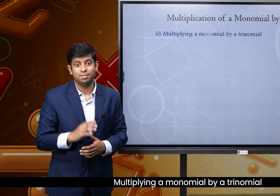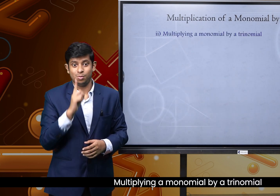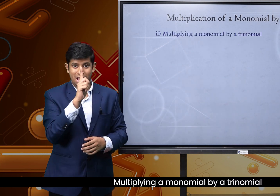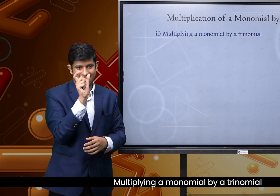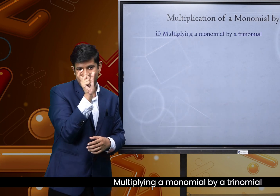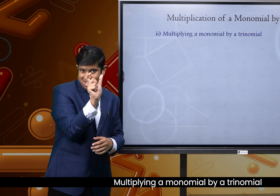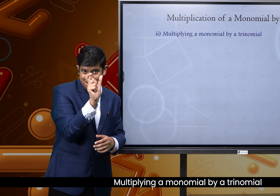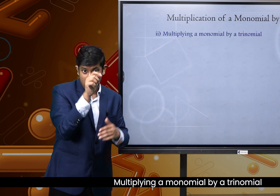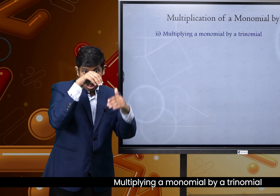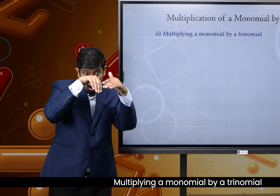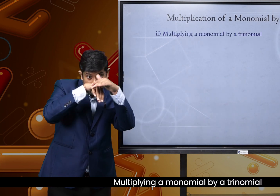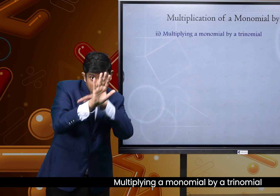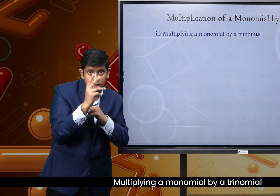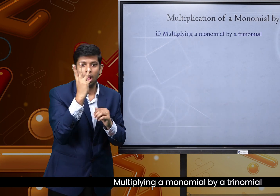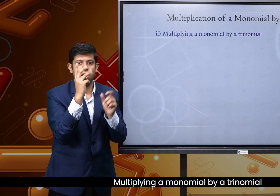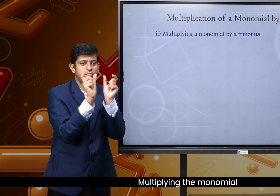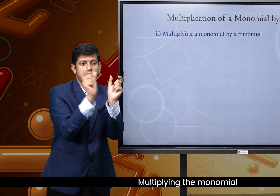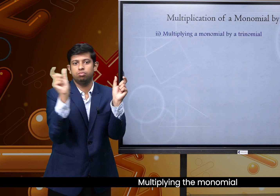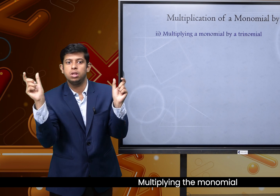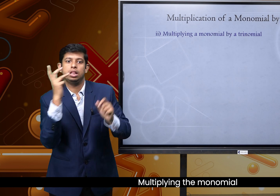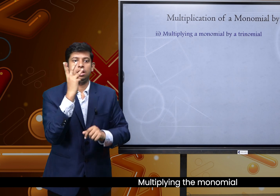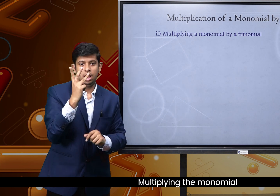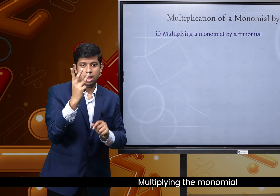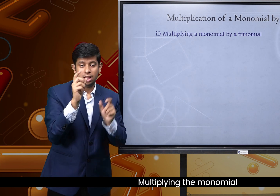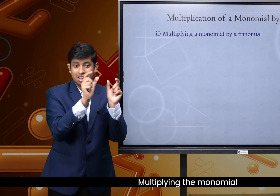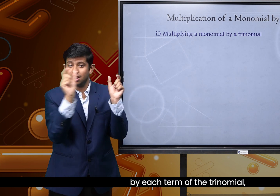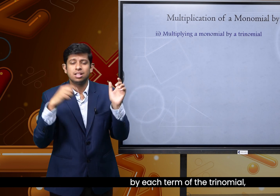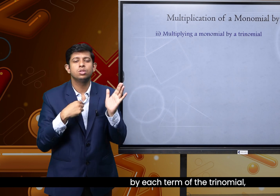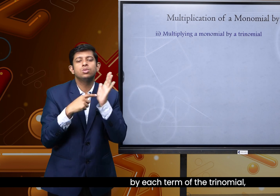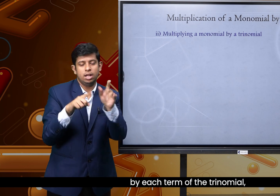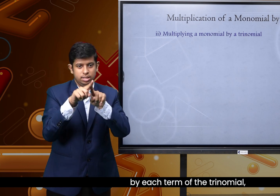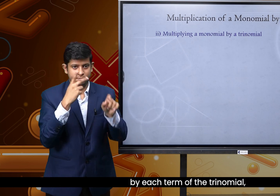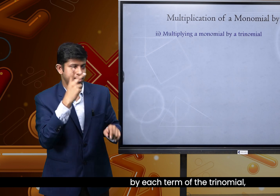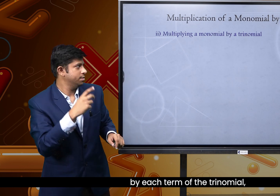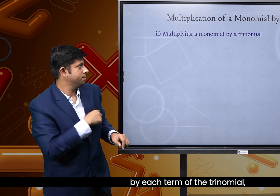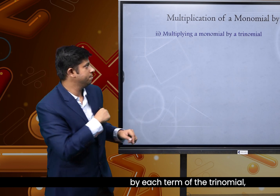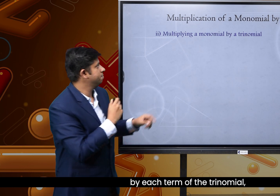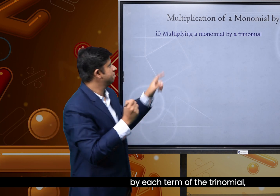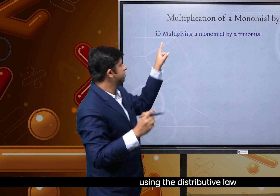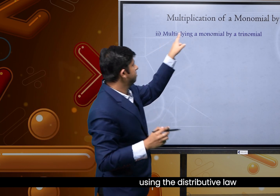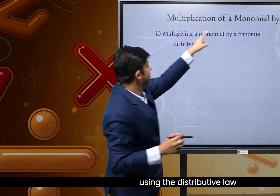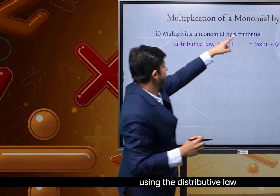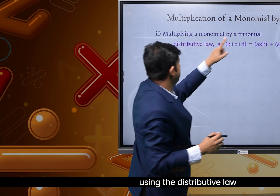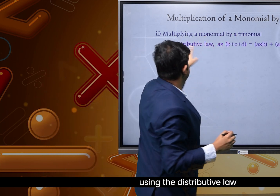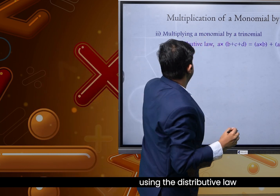Multiplying a monomial by a trinomial. Multiplying the monomial by each term of the trinomial using the distributive